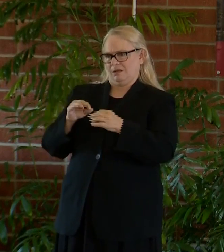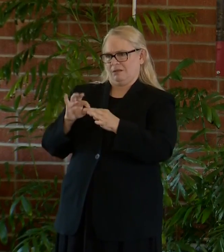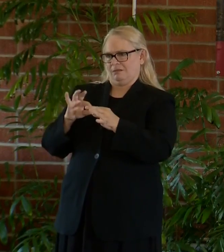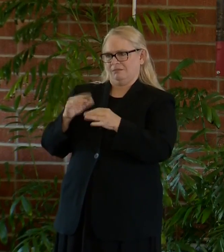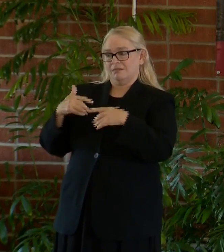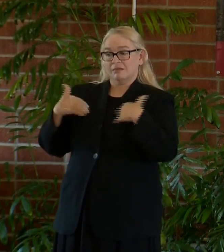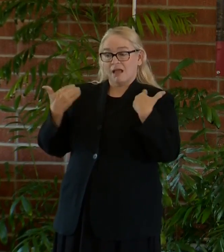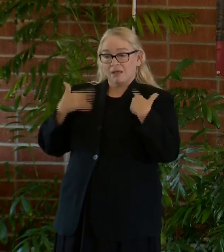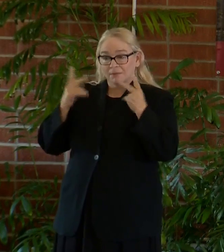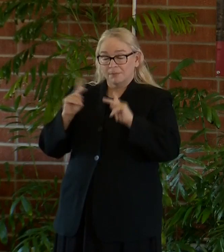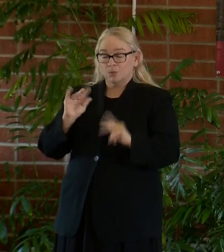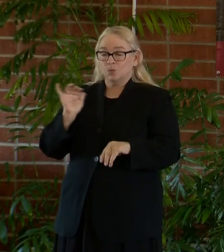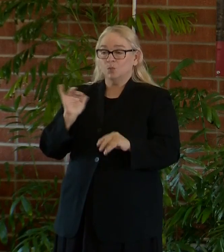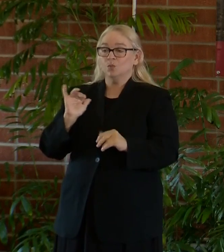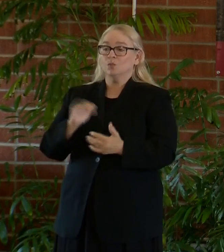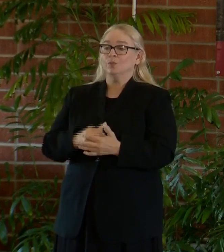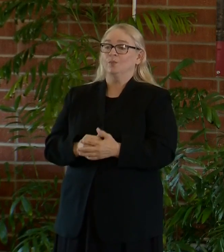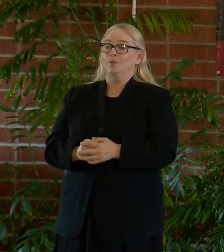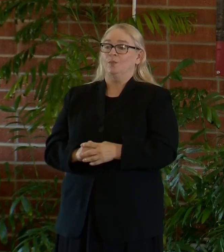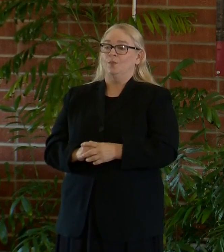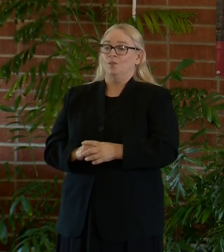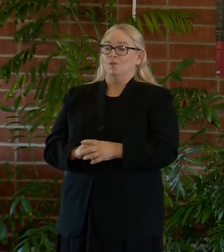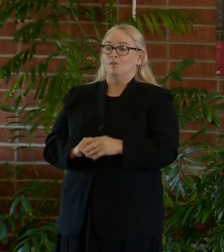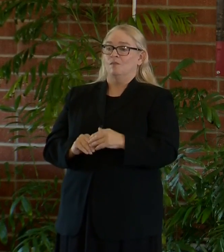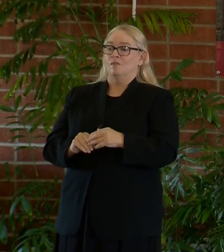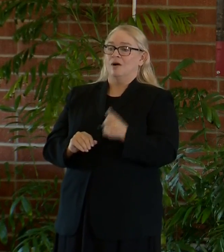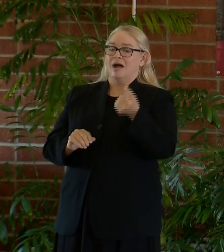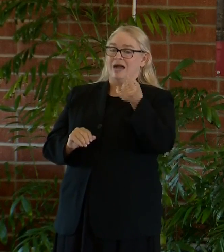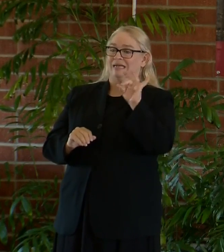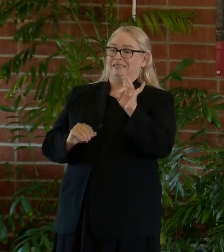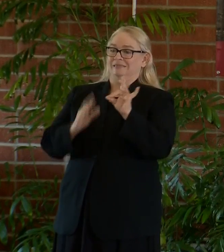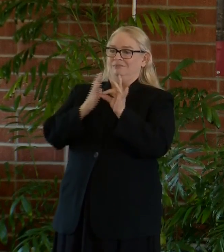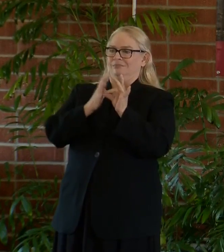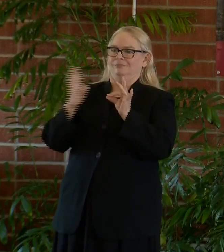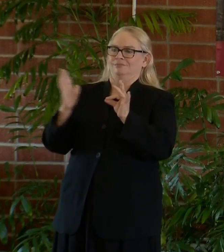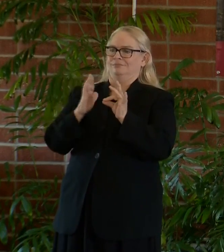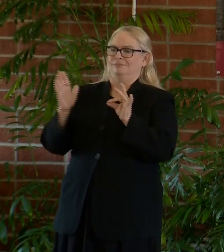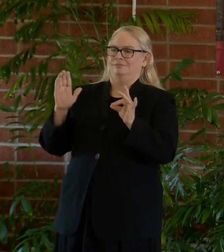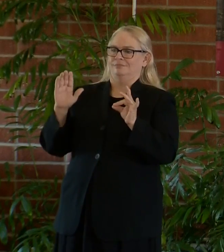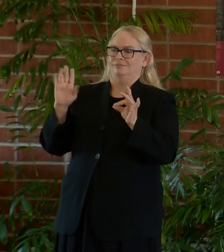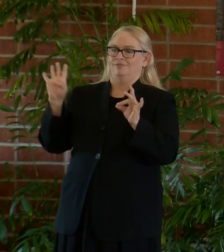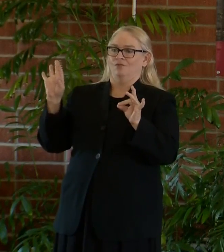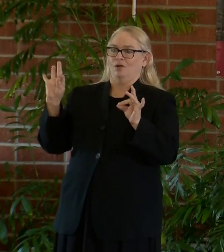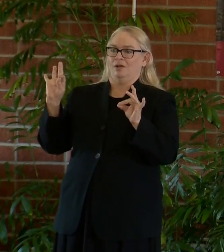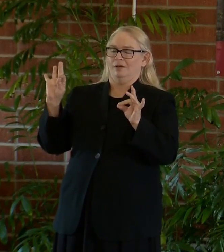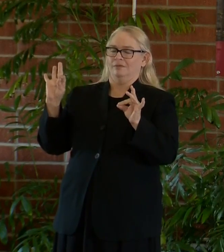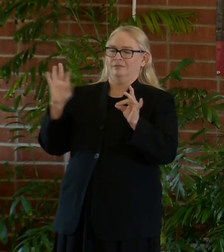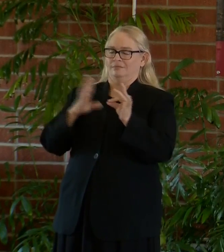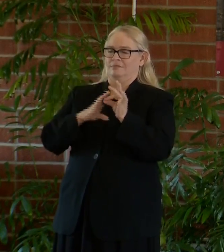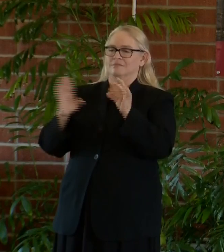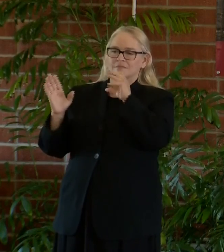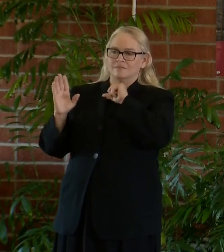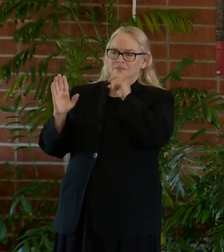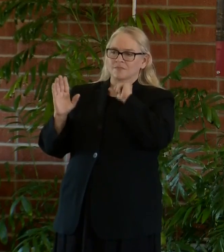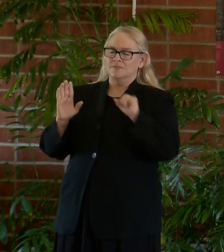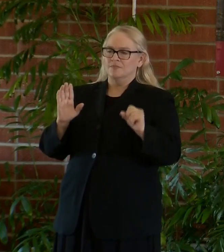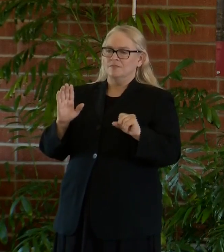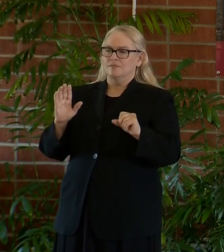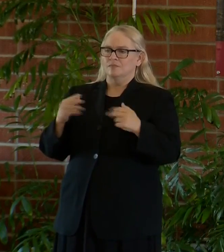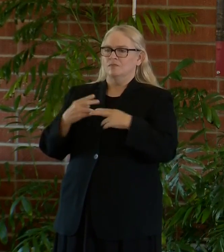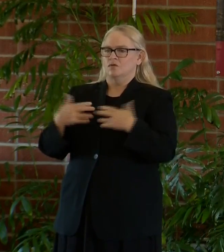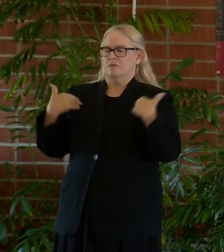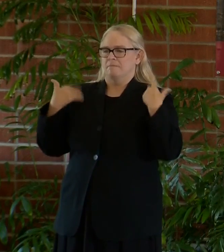people. That cohort, 18 to 49, continues to see a disproportionate rate of growth in terms